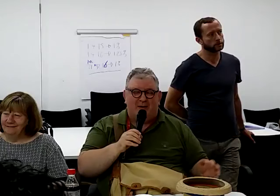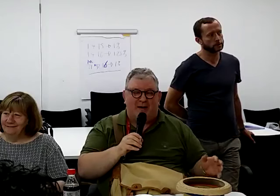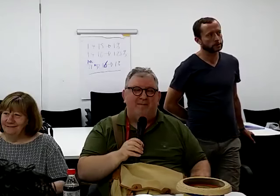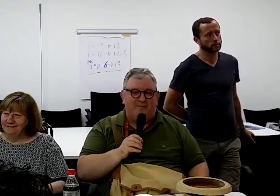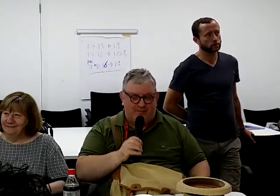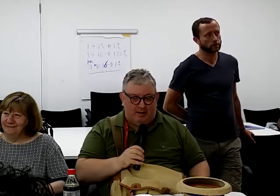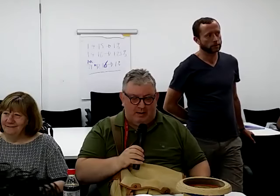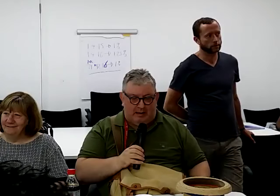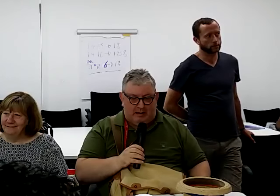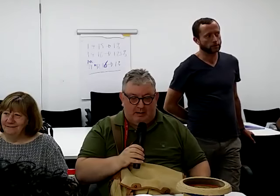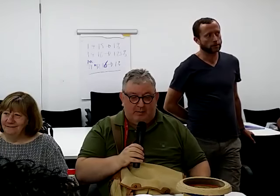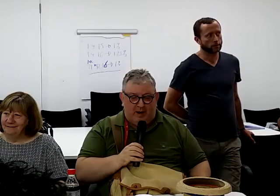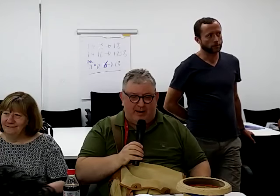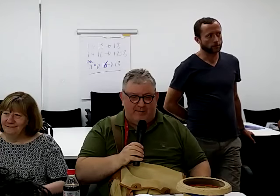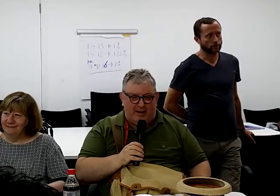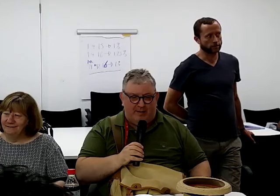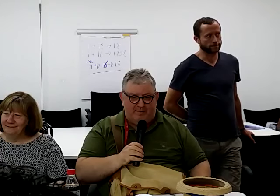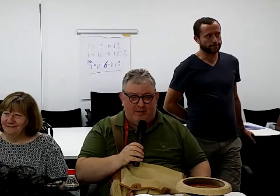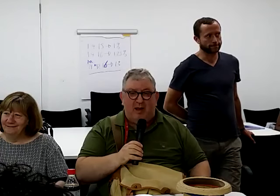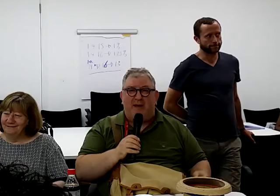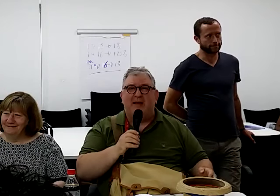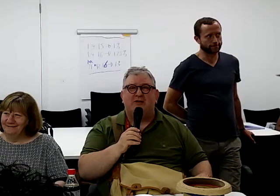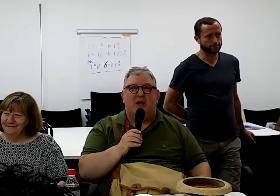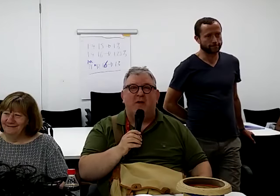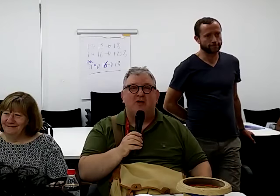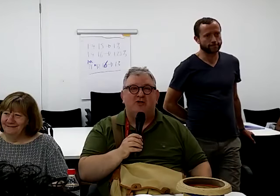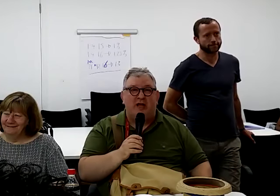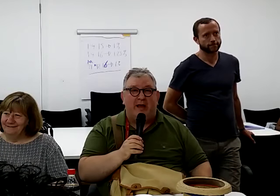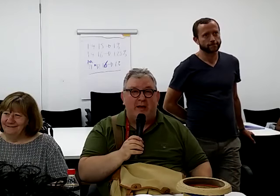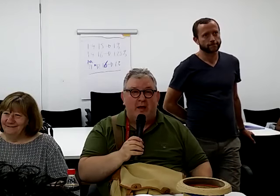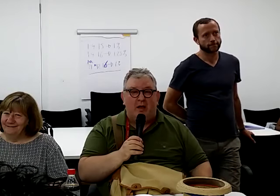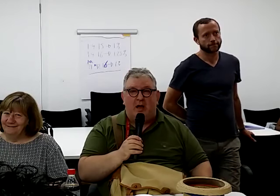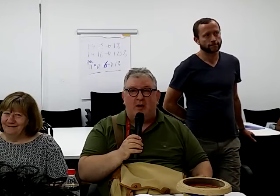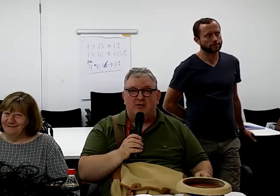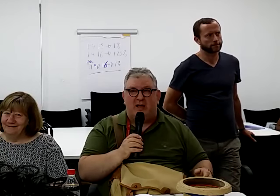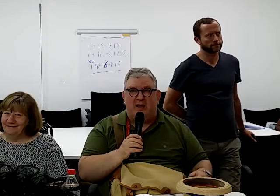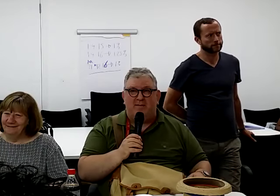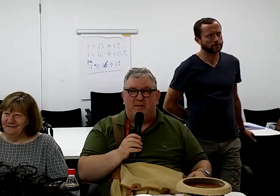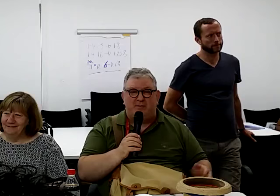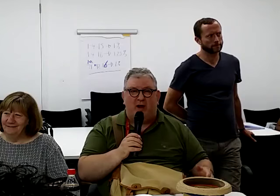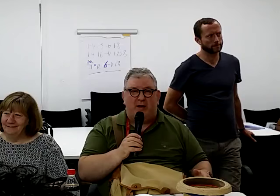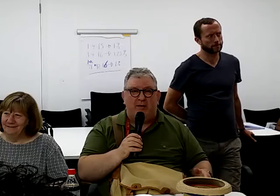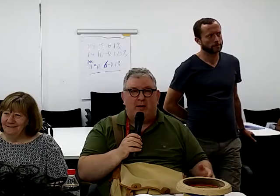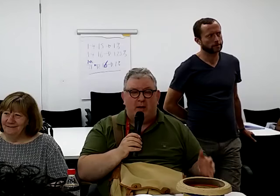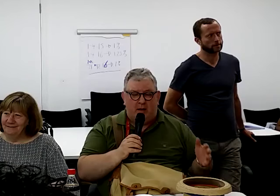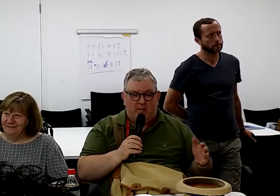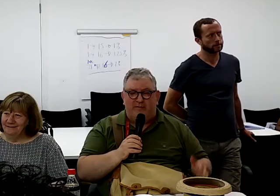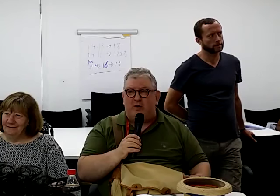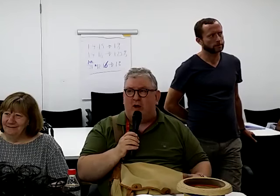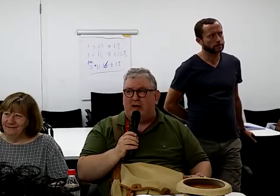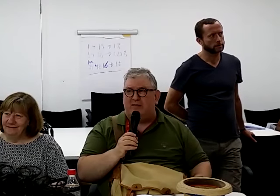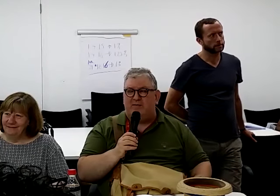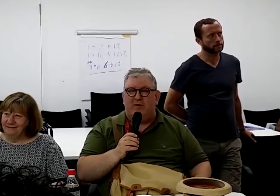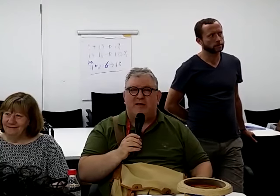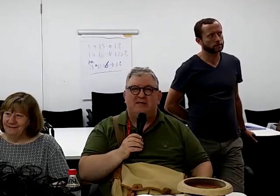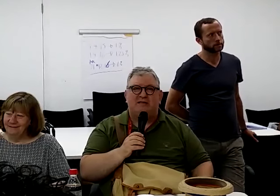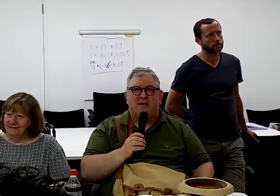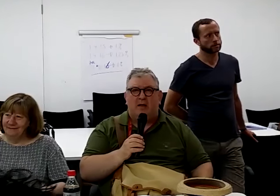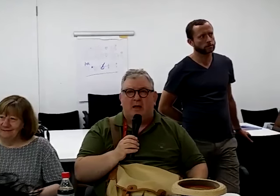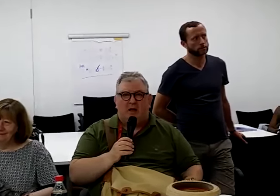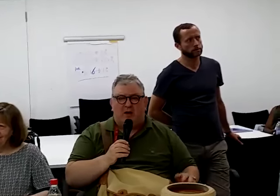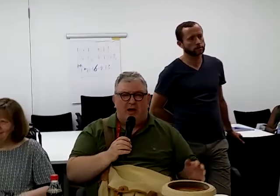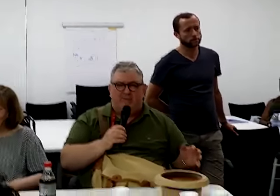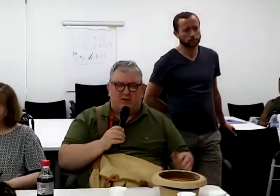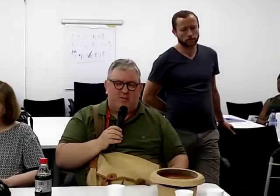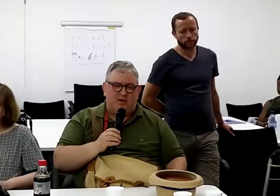so. Anyway. Right, about this time last year, I was in Brighton with Unite for